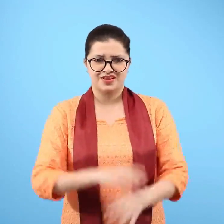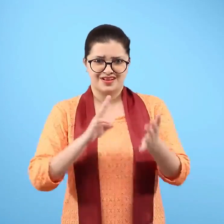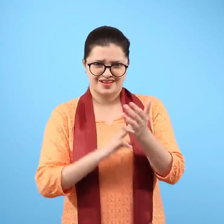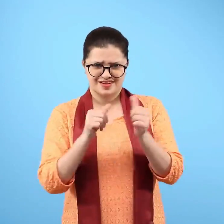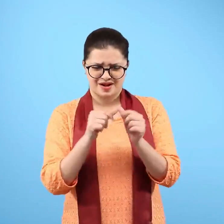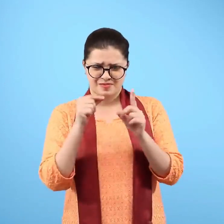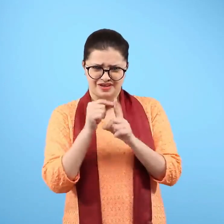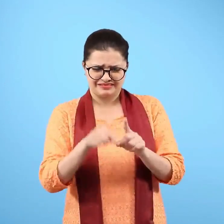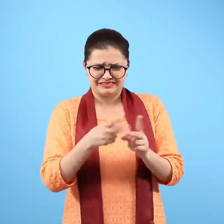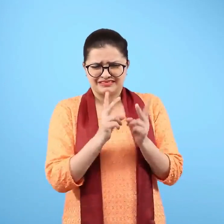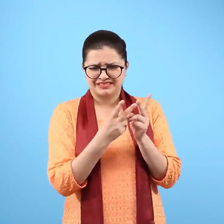Look for different maps.